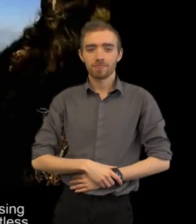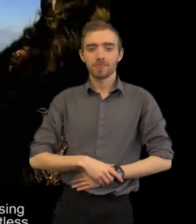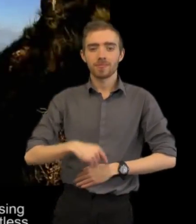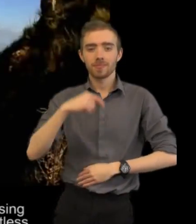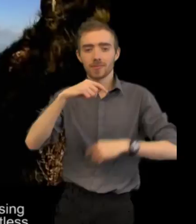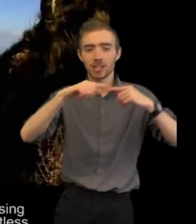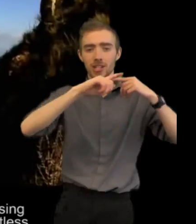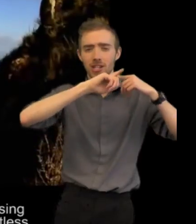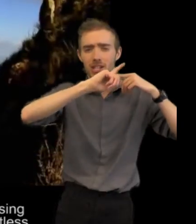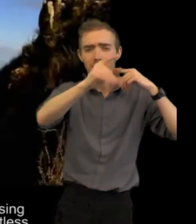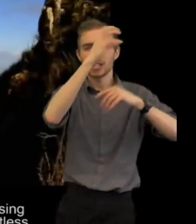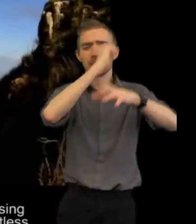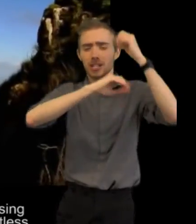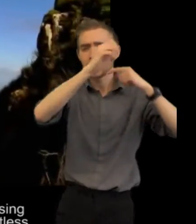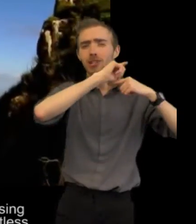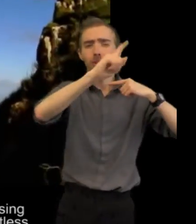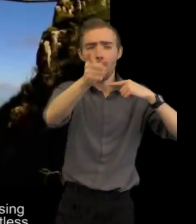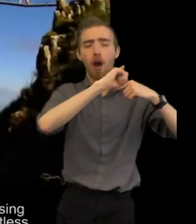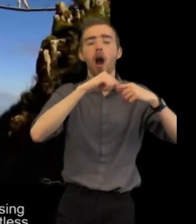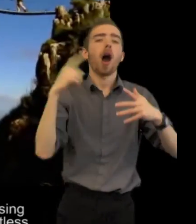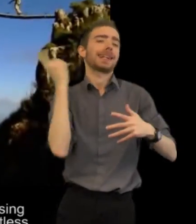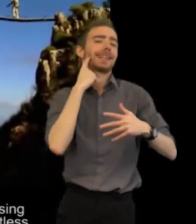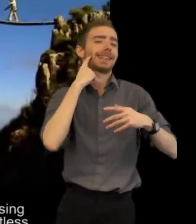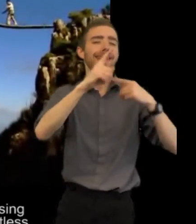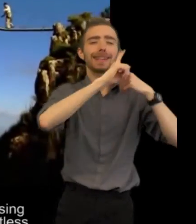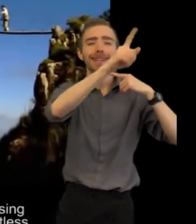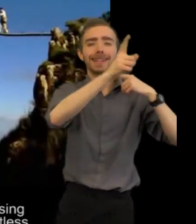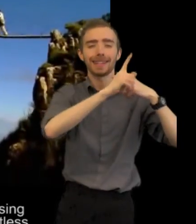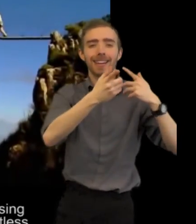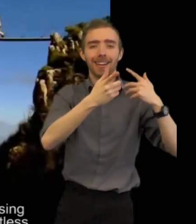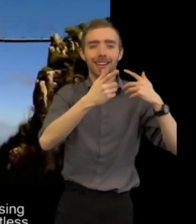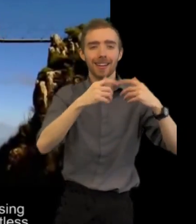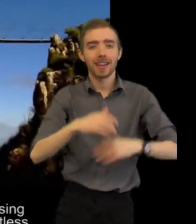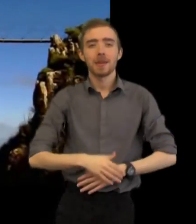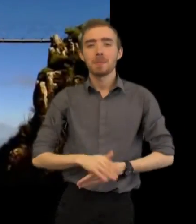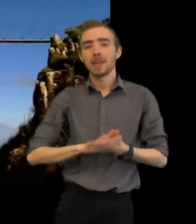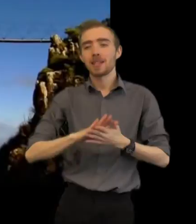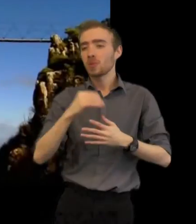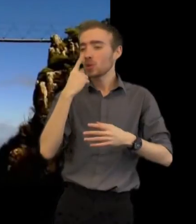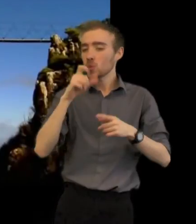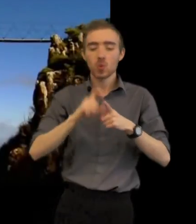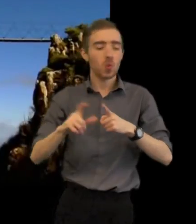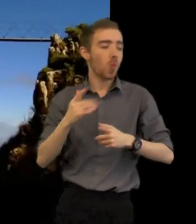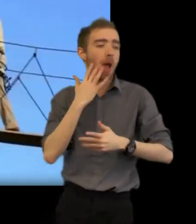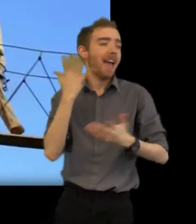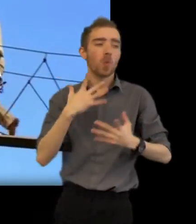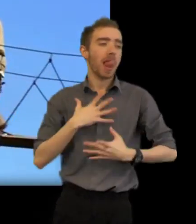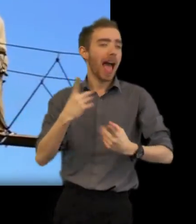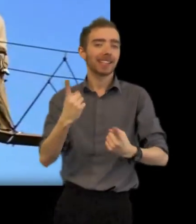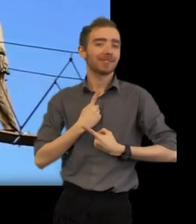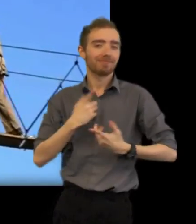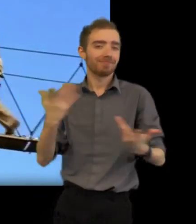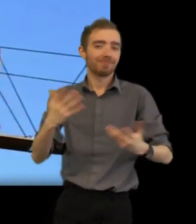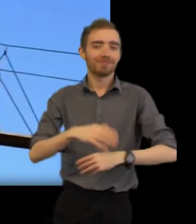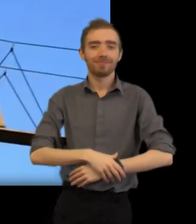By the time we've made the crossing over and over again, it becomes effortless. We can do it whenever we like.